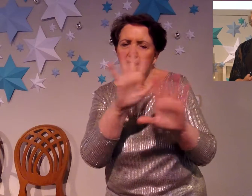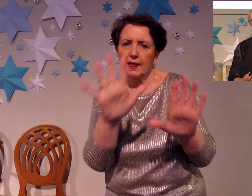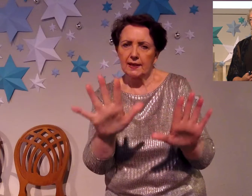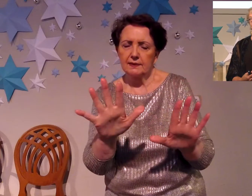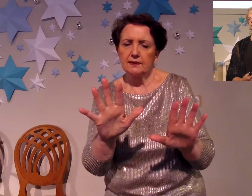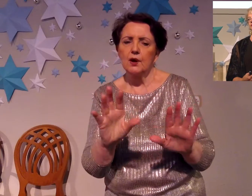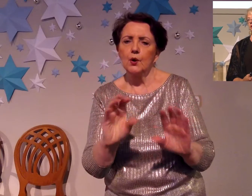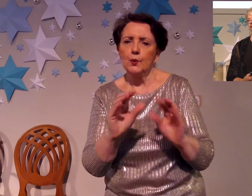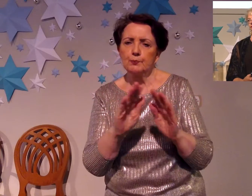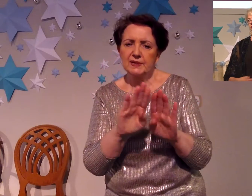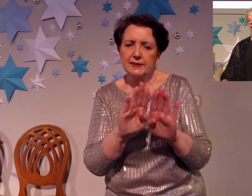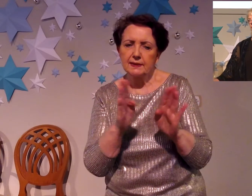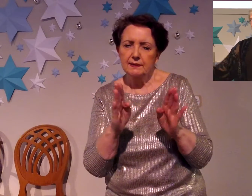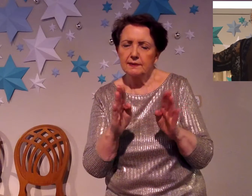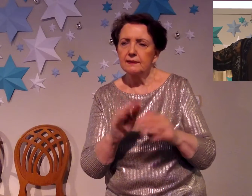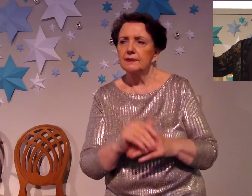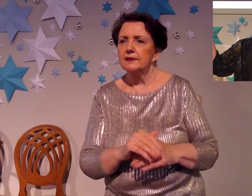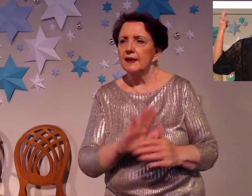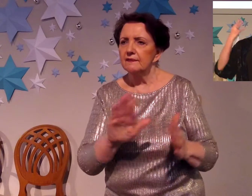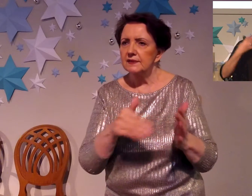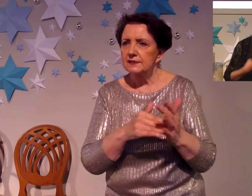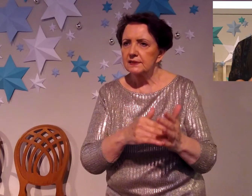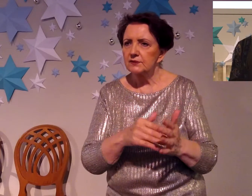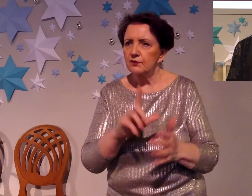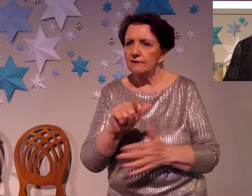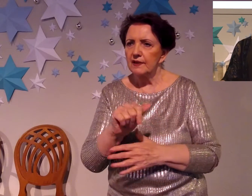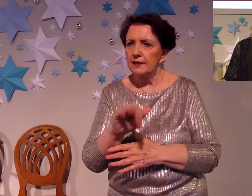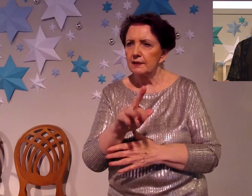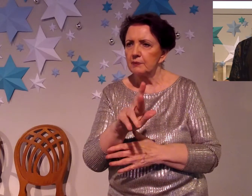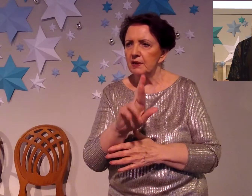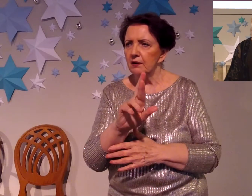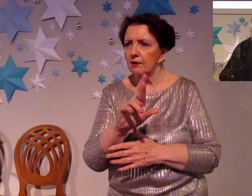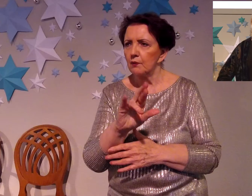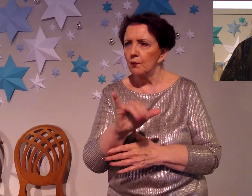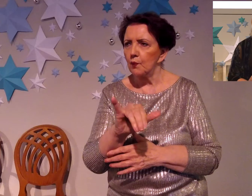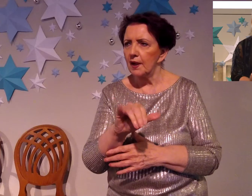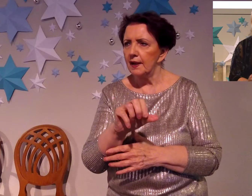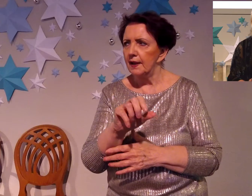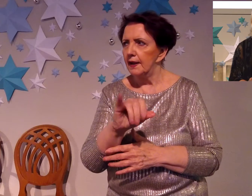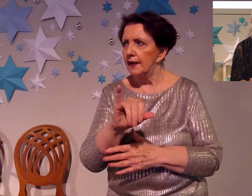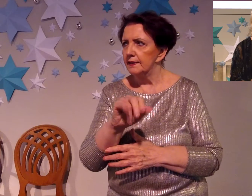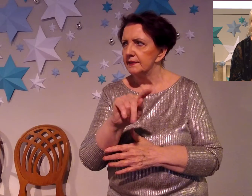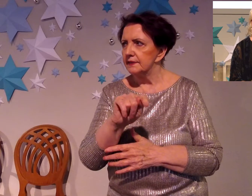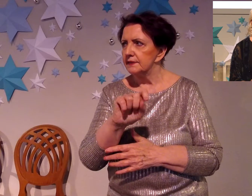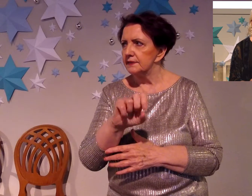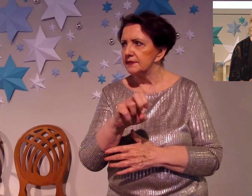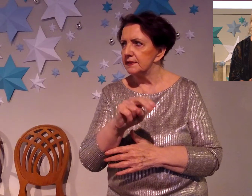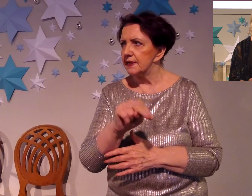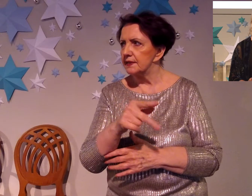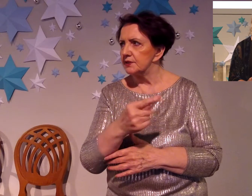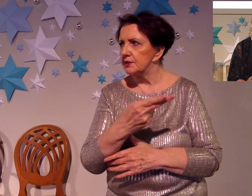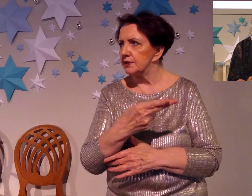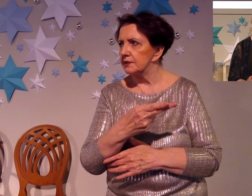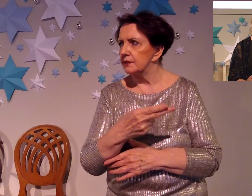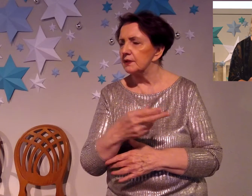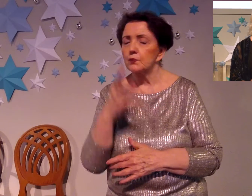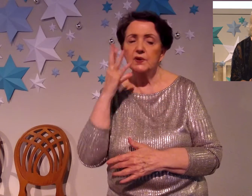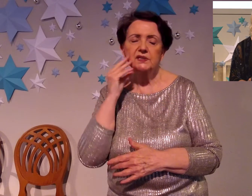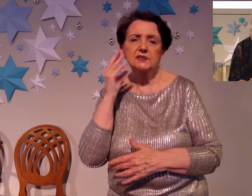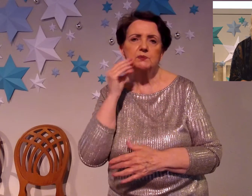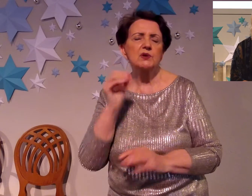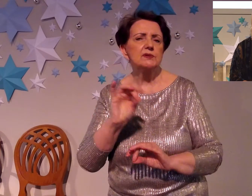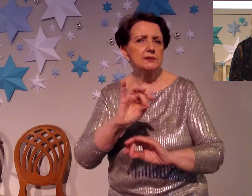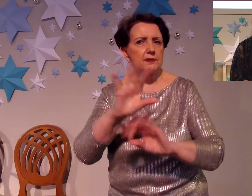opening. And in the center of the labyrinth, we stand and we experience the light